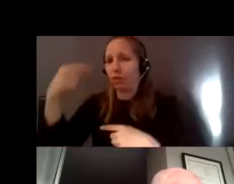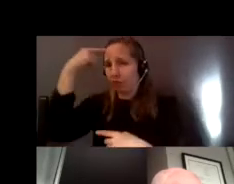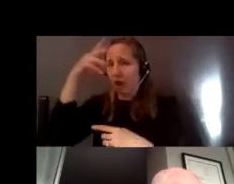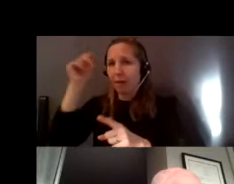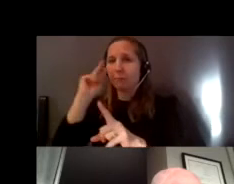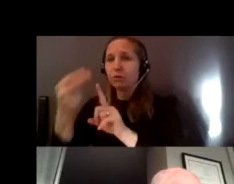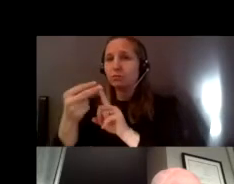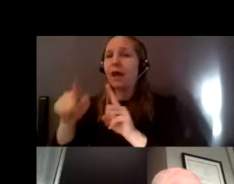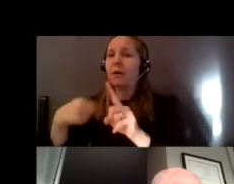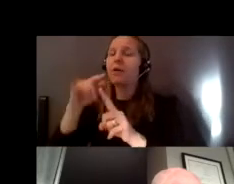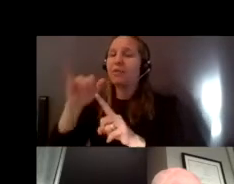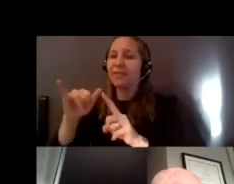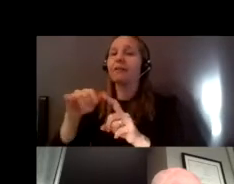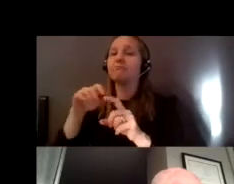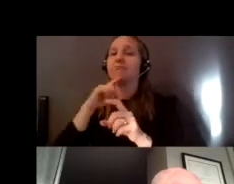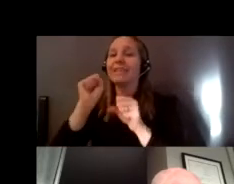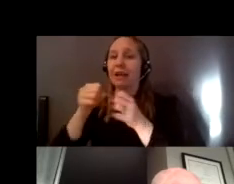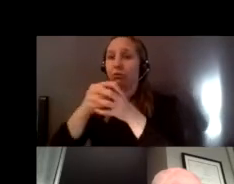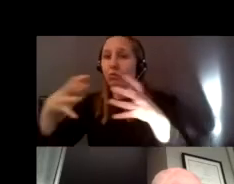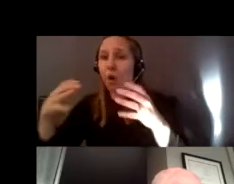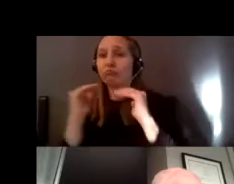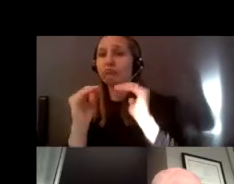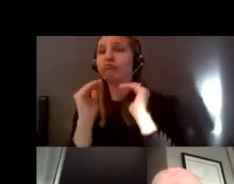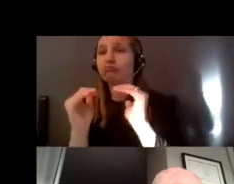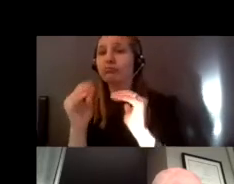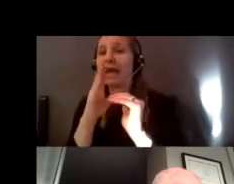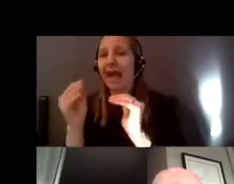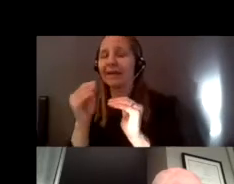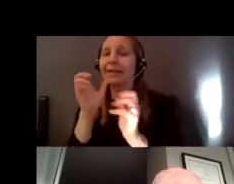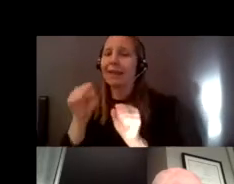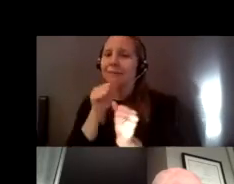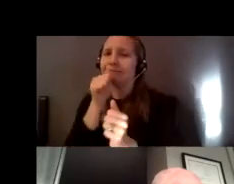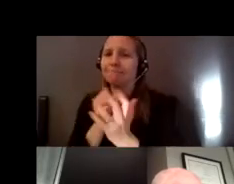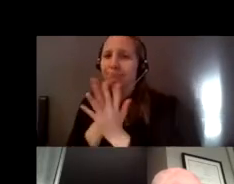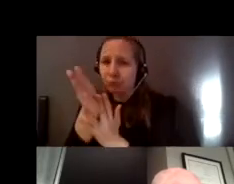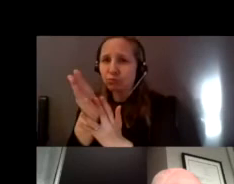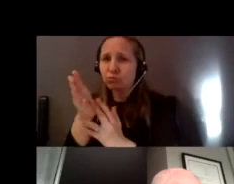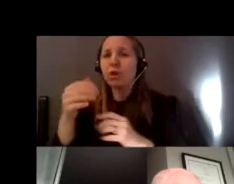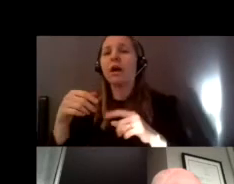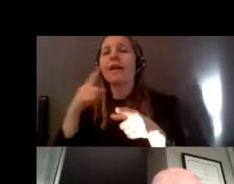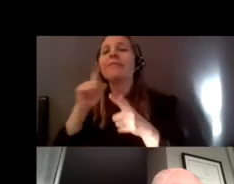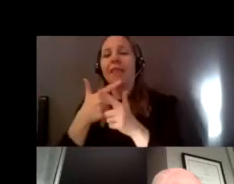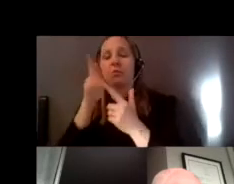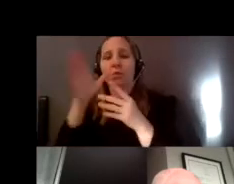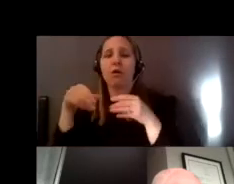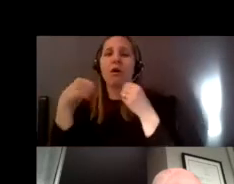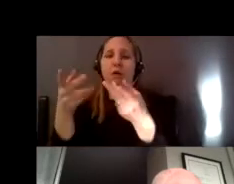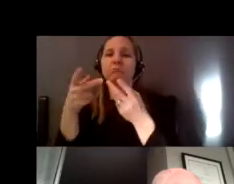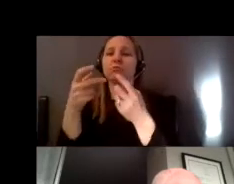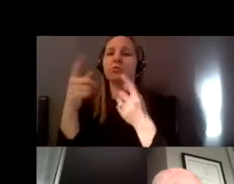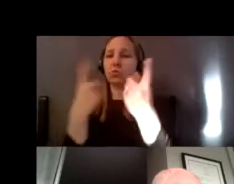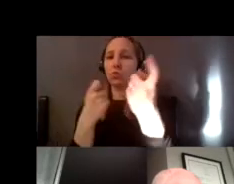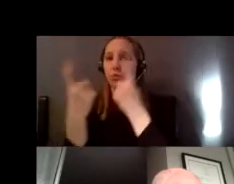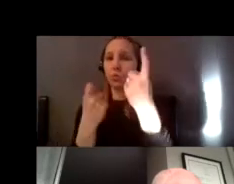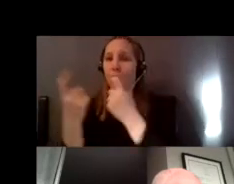and resilient economy looks like. Then we'll open it up to a round of questions for the whole panel, as well as the questions submitted